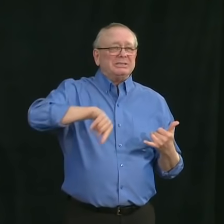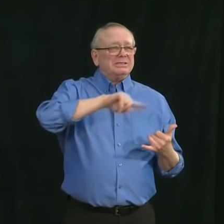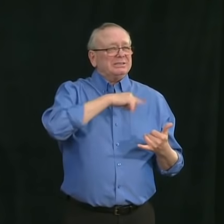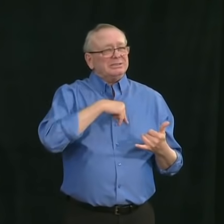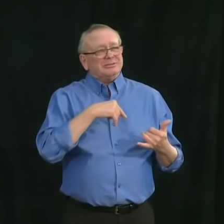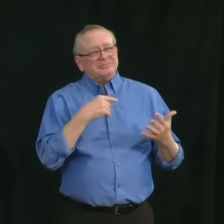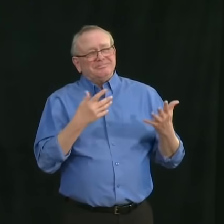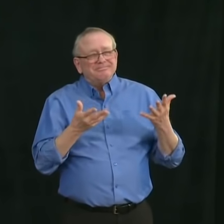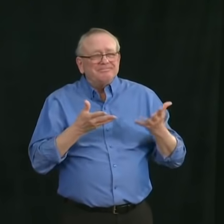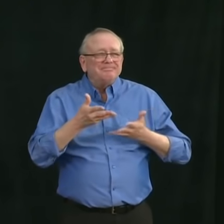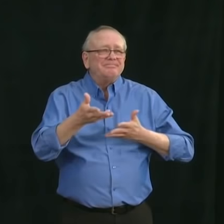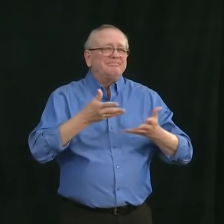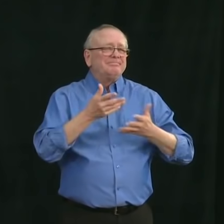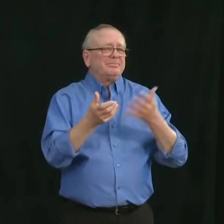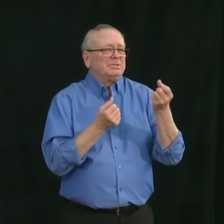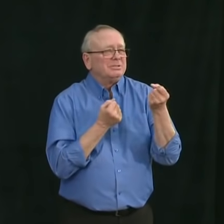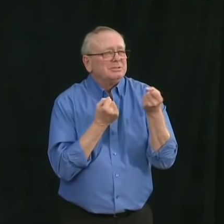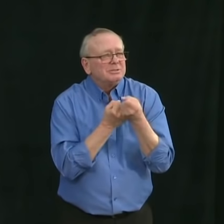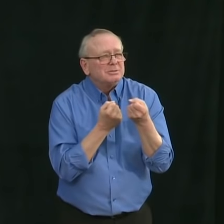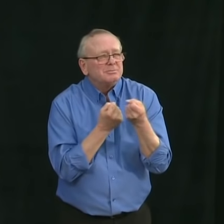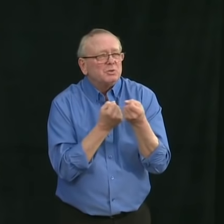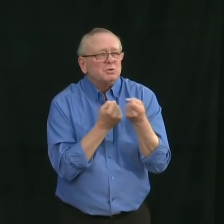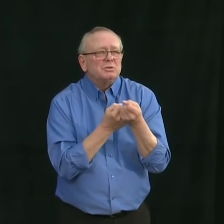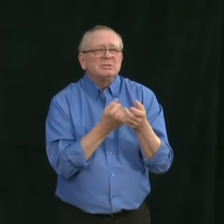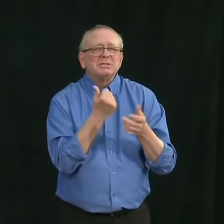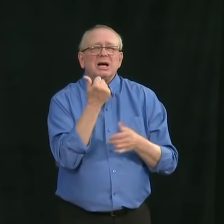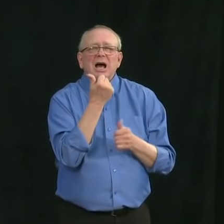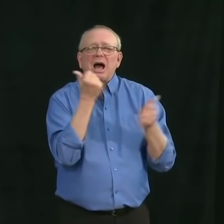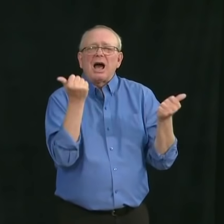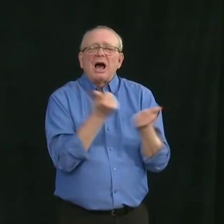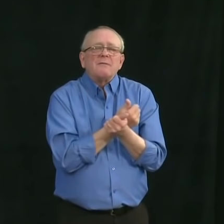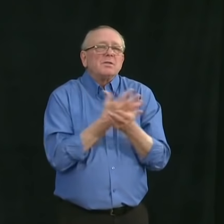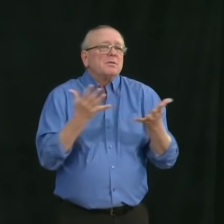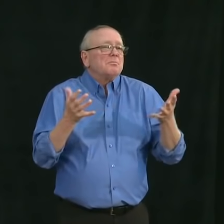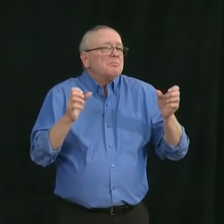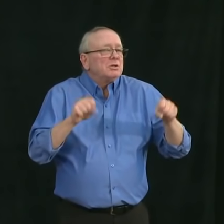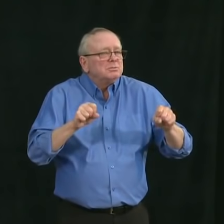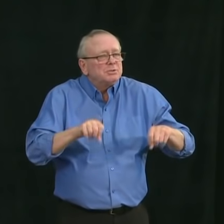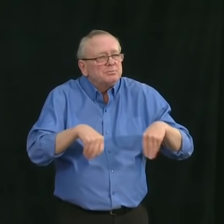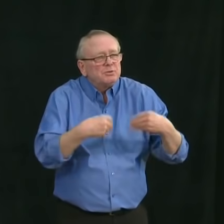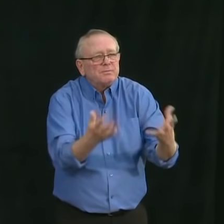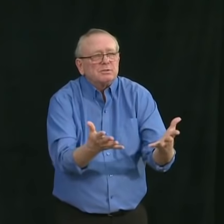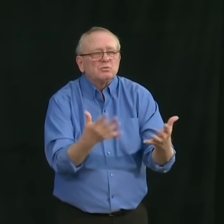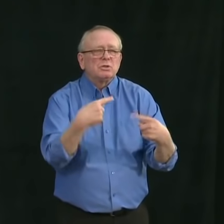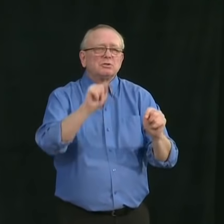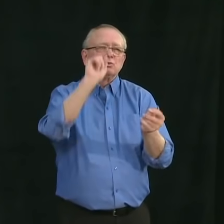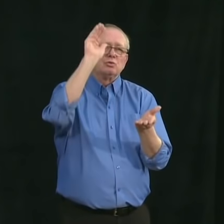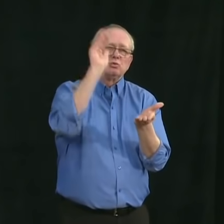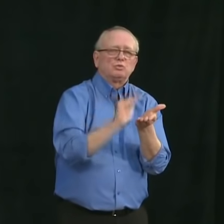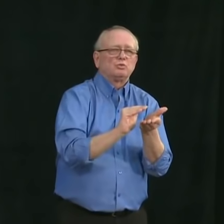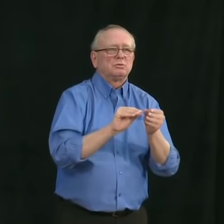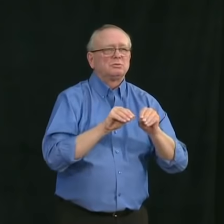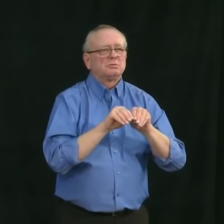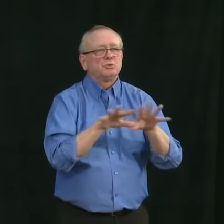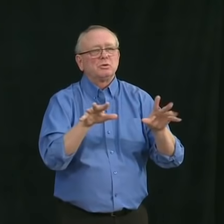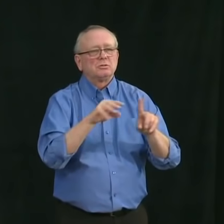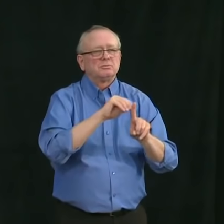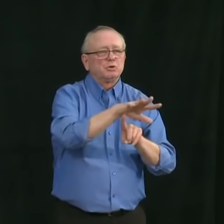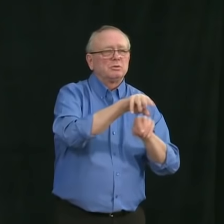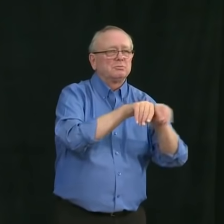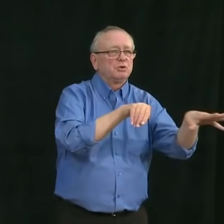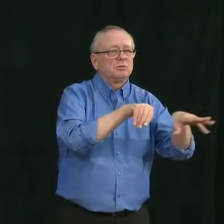to do, is to make sure that there is every single support available to stop transmission in every place where transmission is